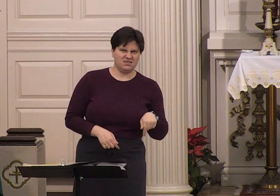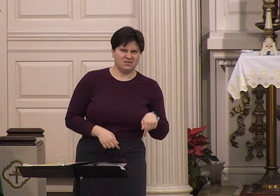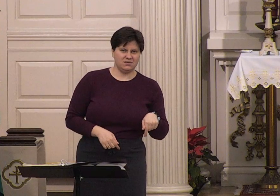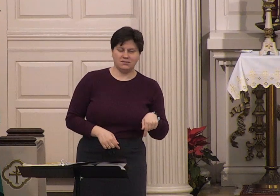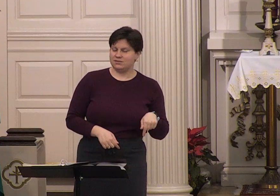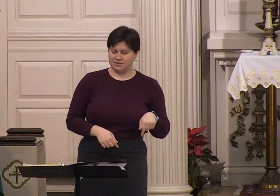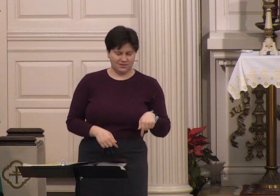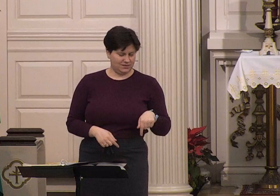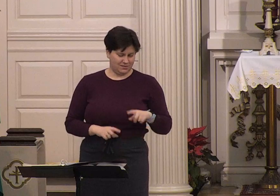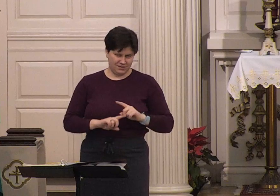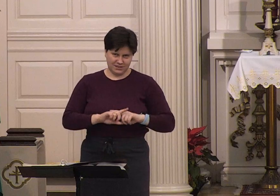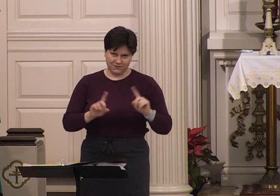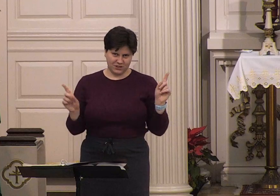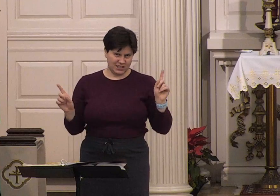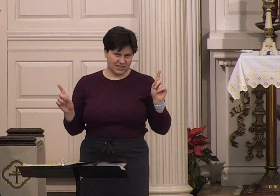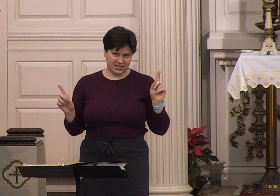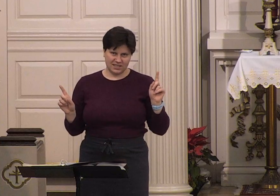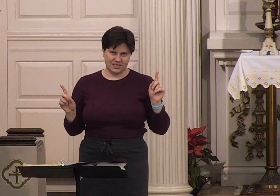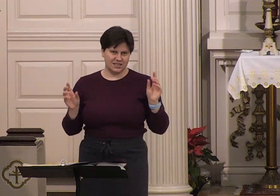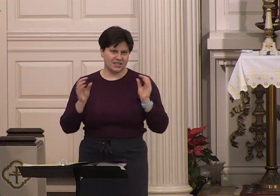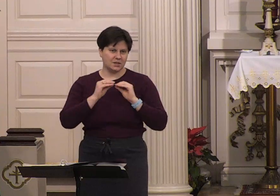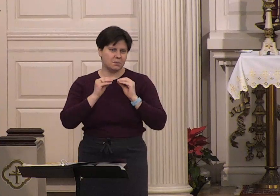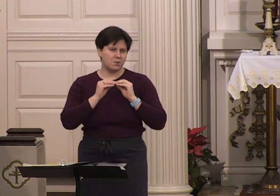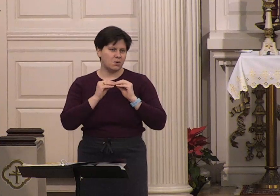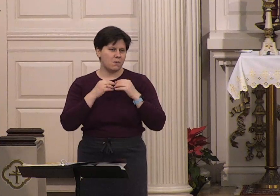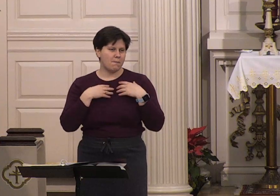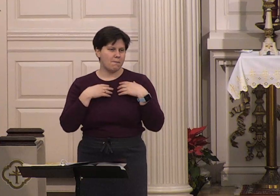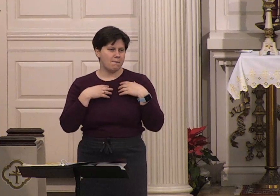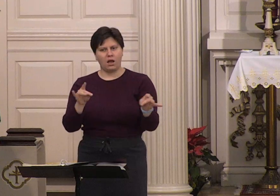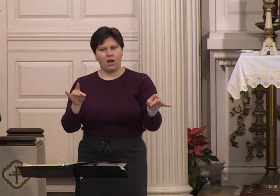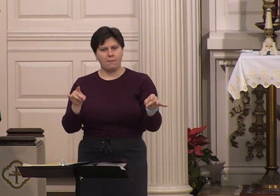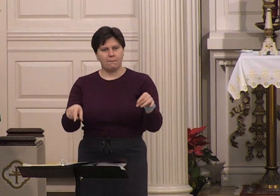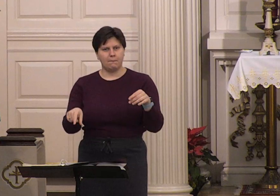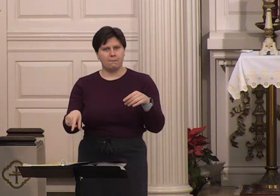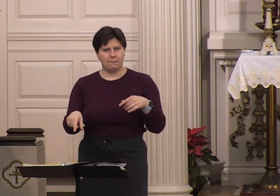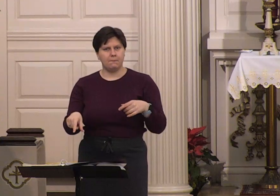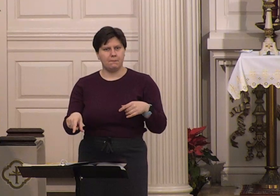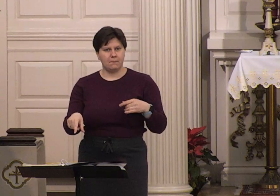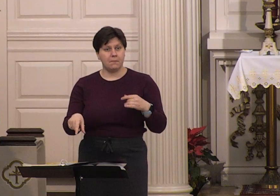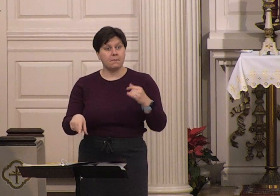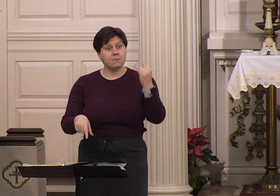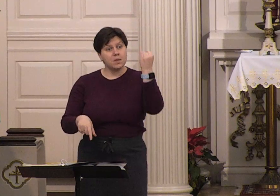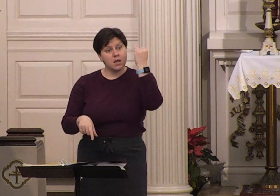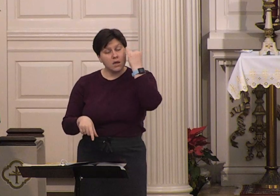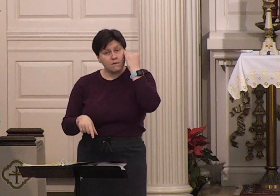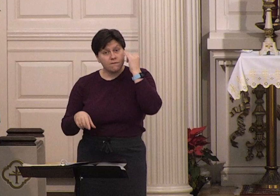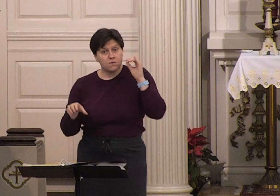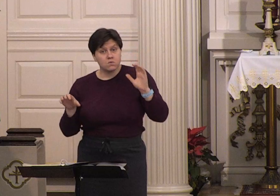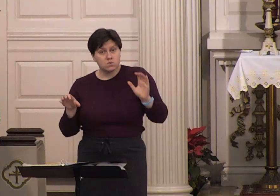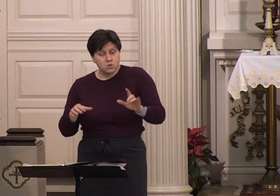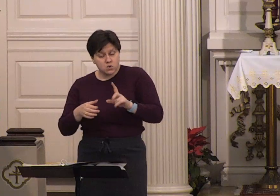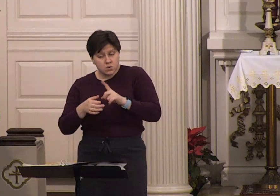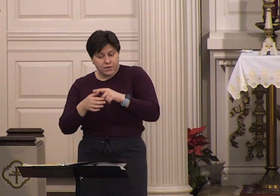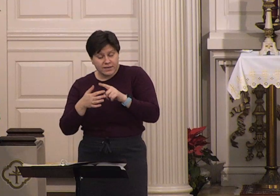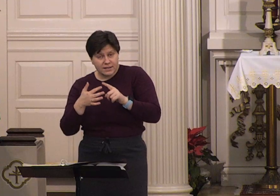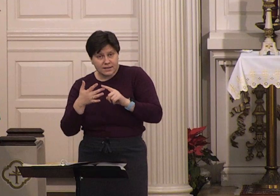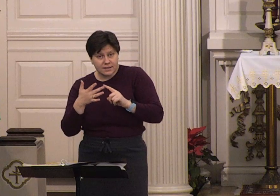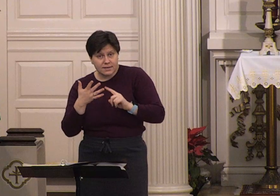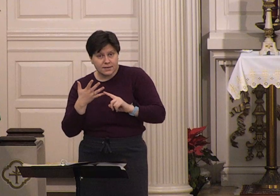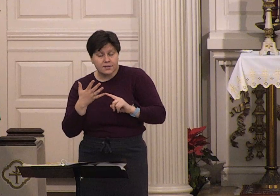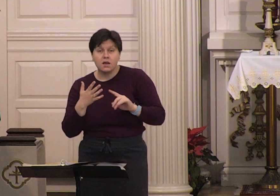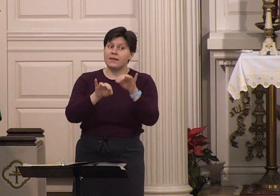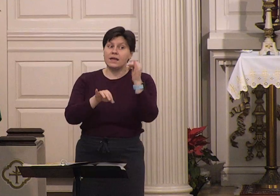It's a far more bold claim that if you do these things, and even more importantly, if